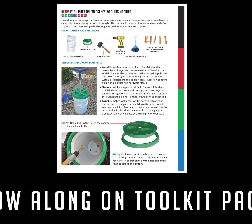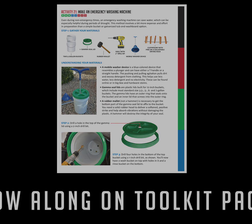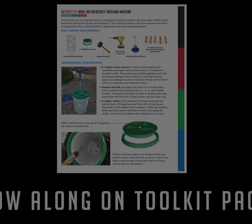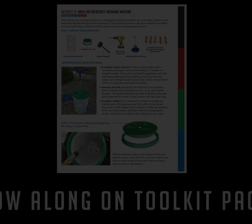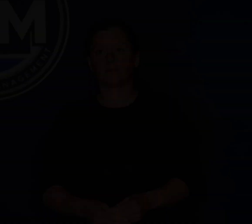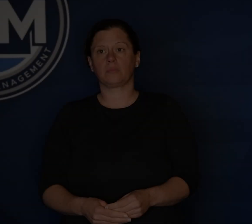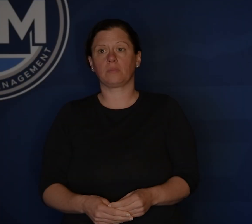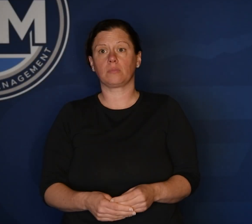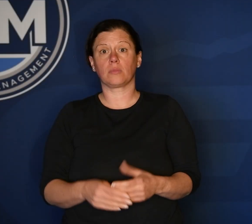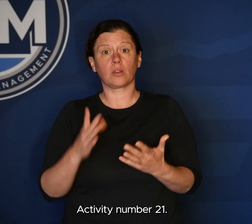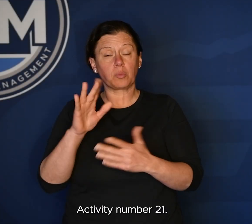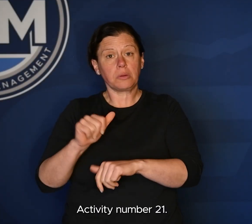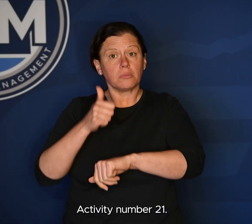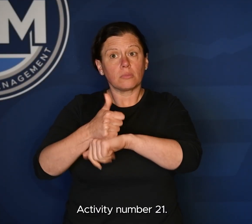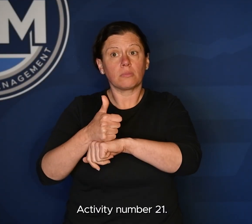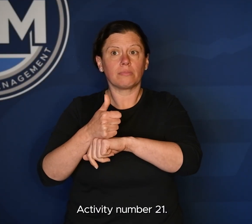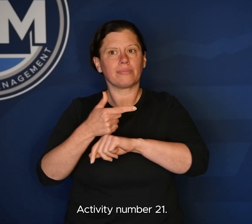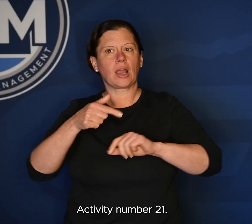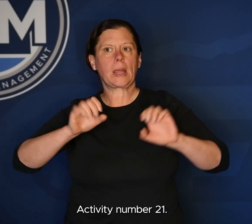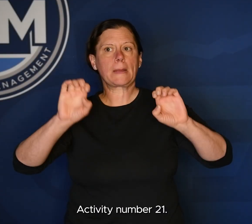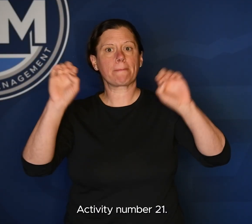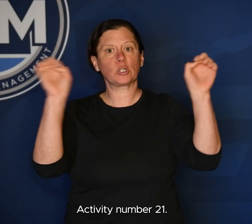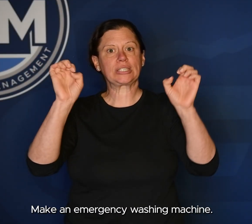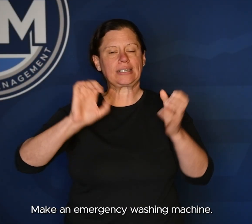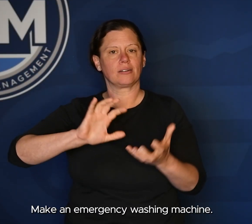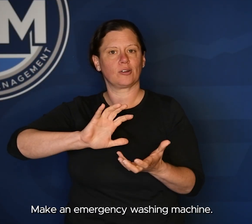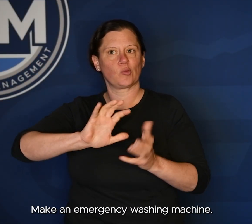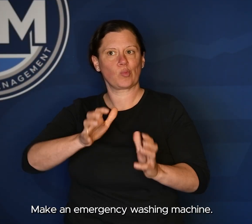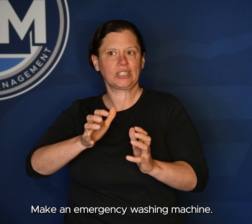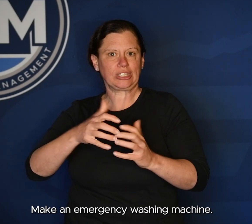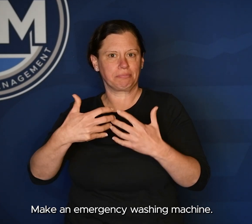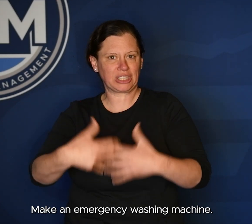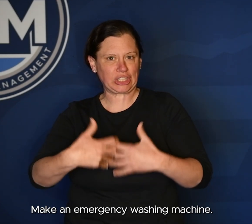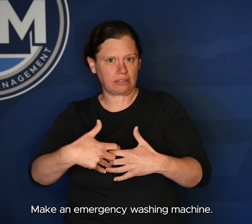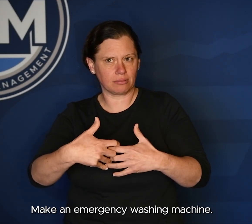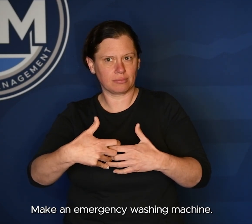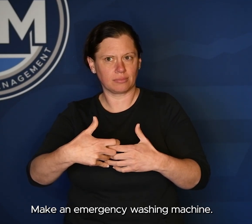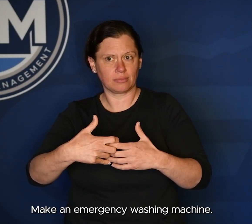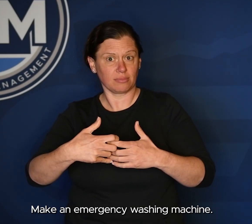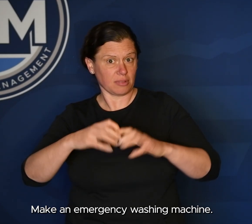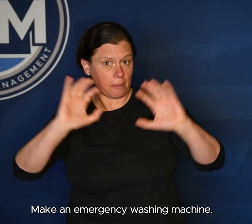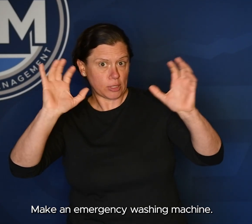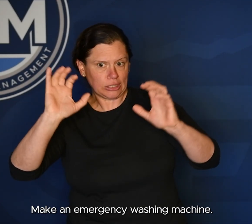77. Activity number 21. Make an emergency washing machine.